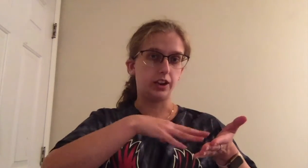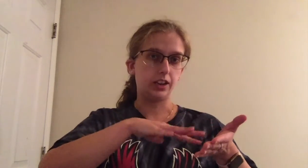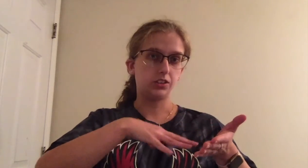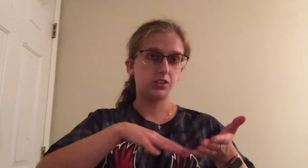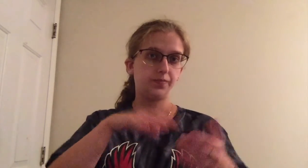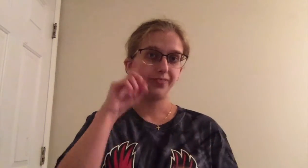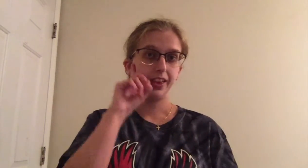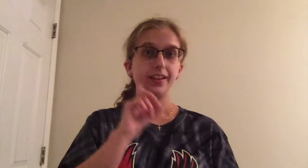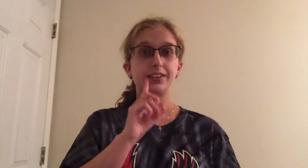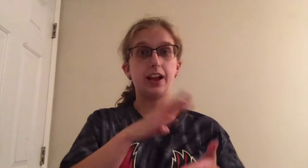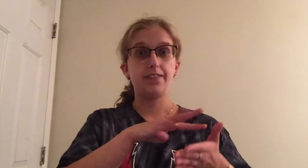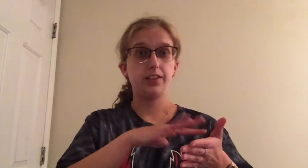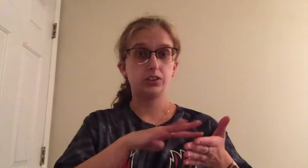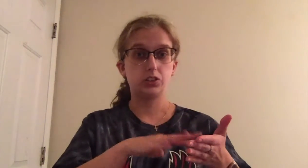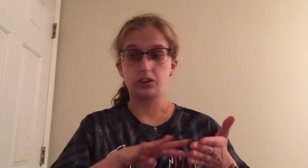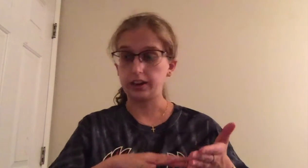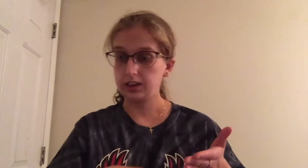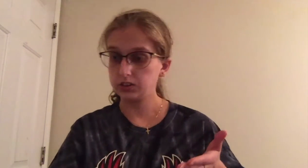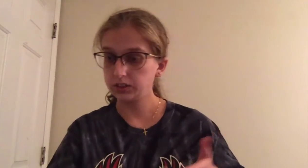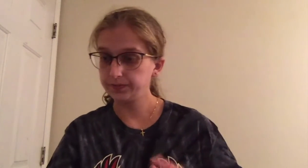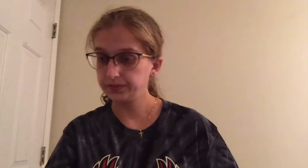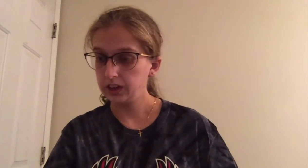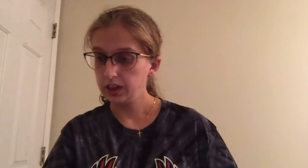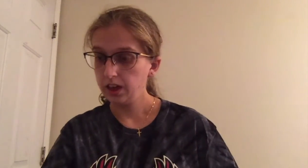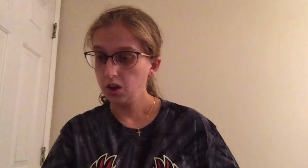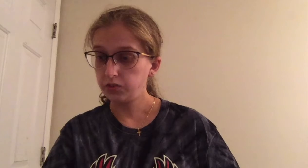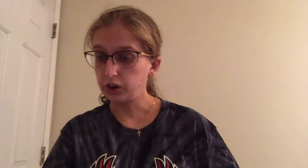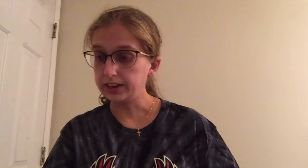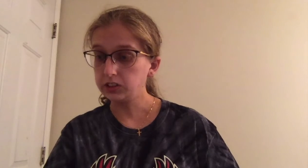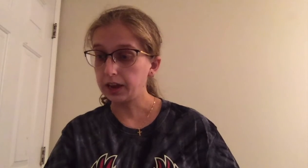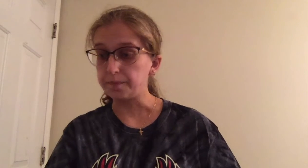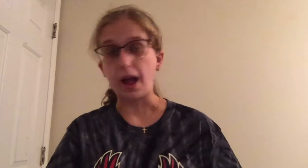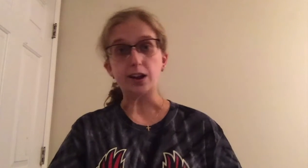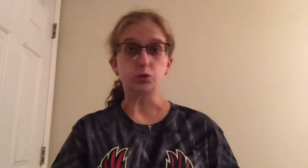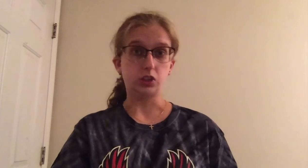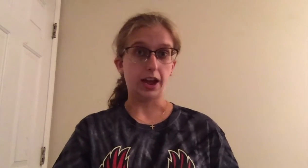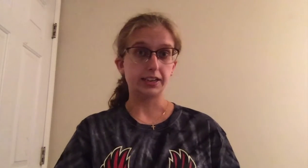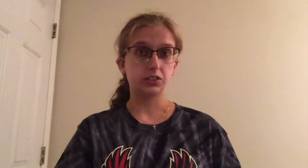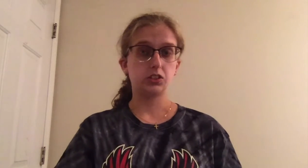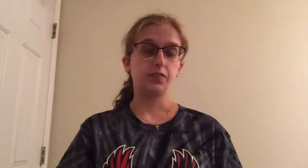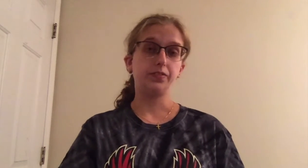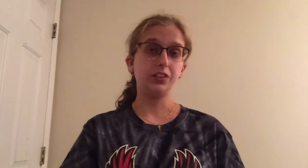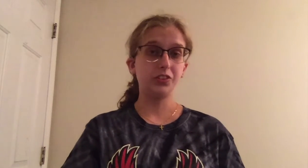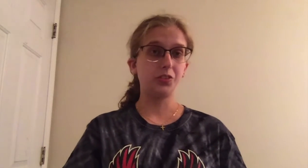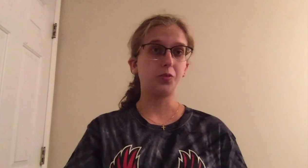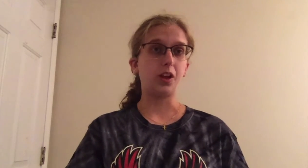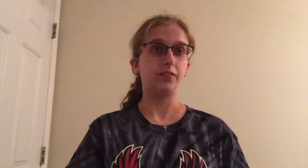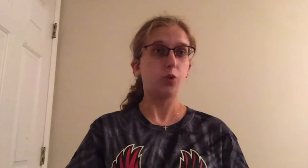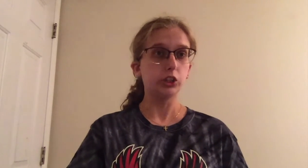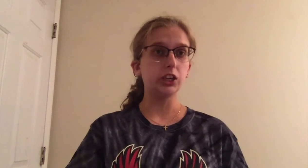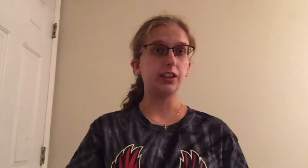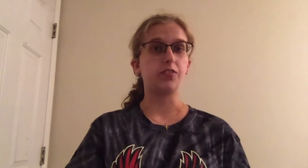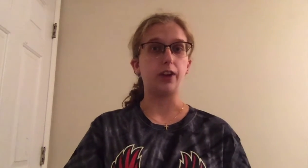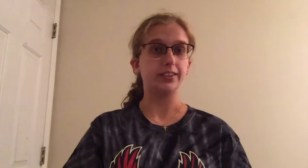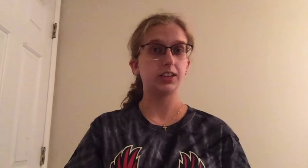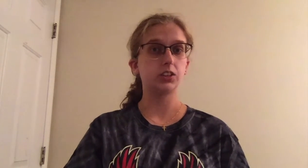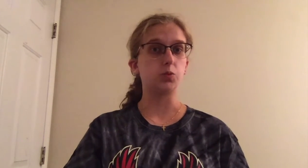studies. Deaf studies. Forensic bioscience. This, unfortunately, forensics would not